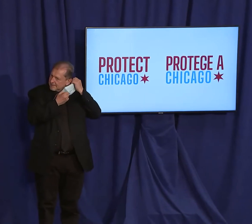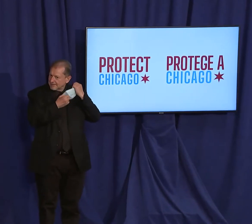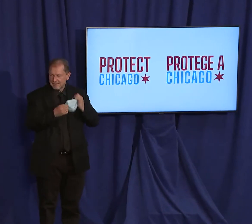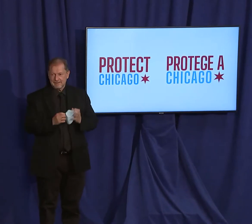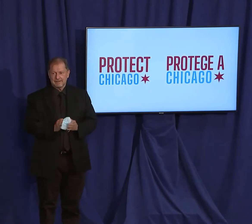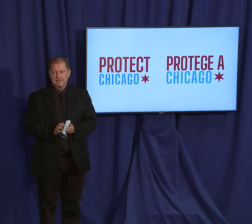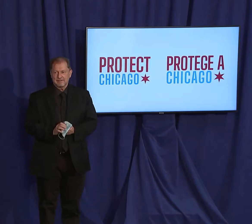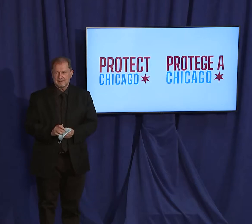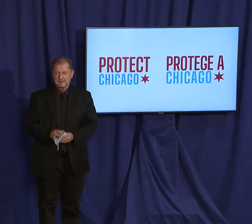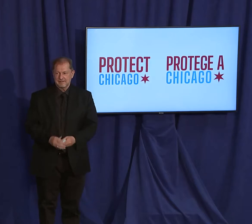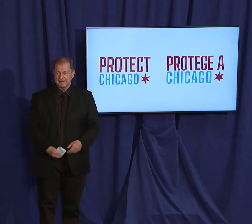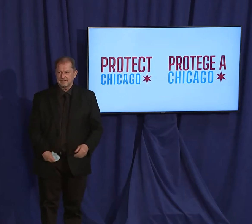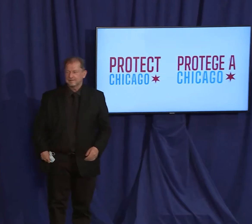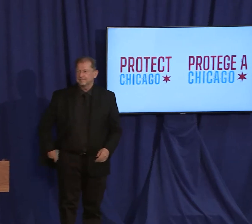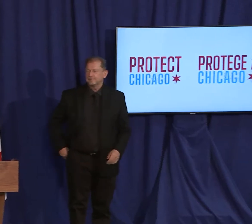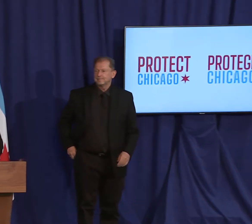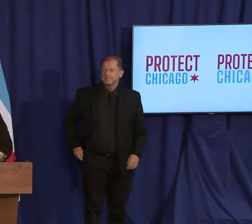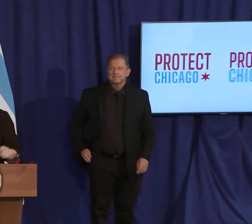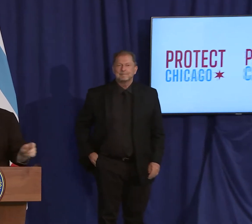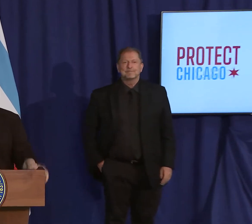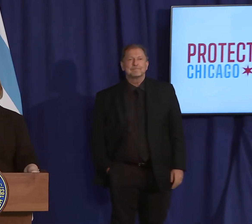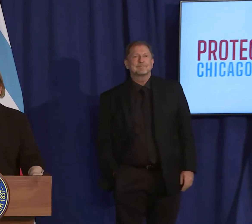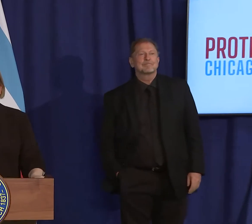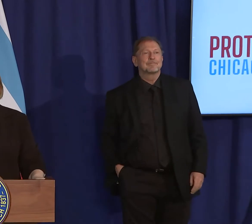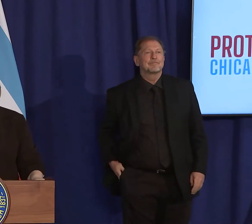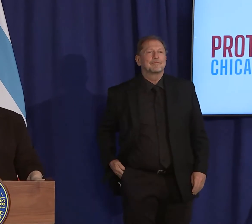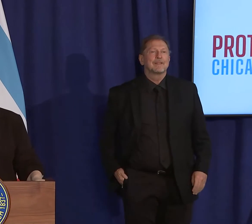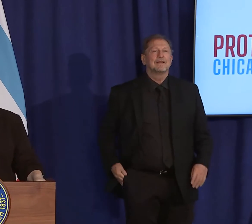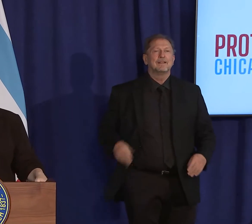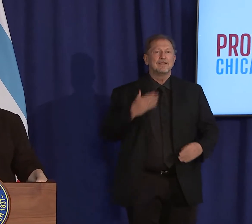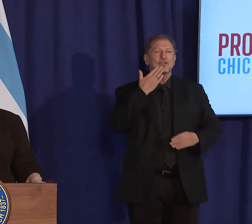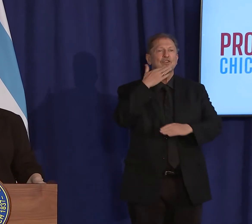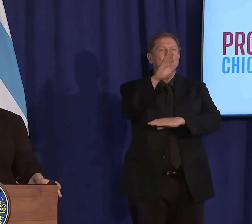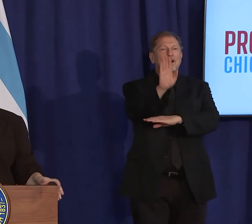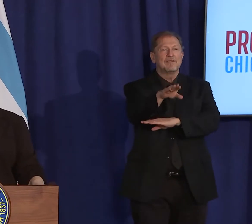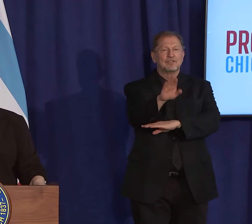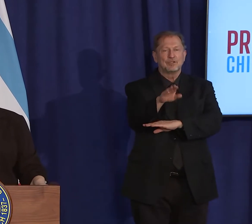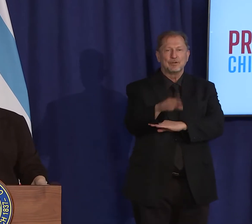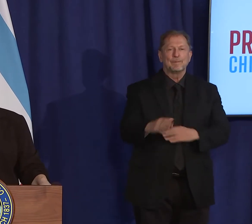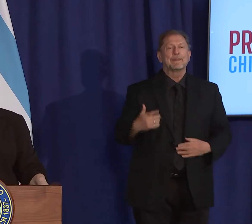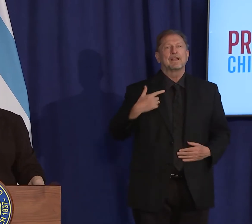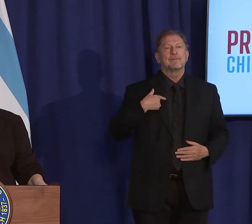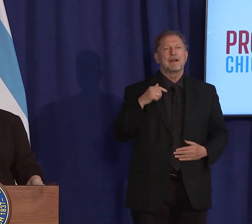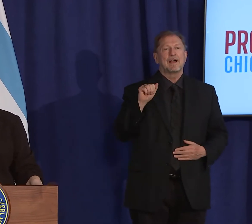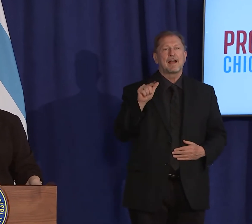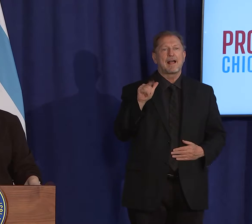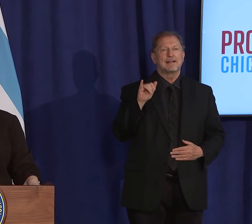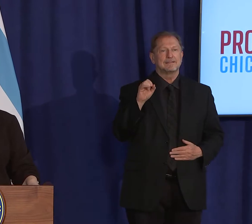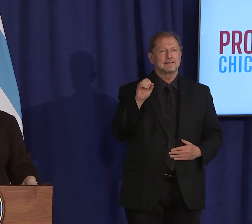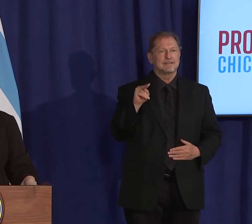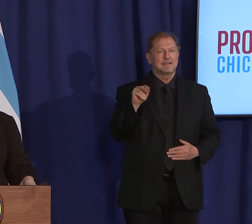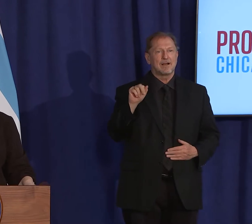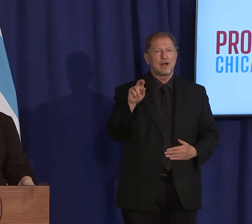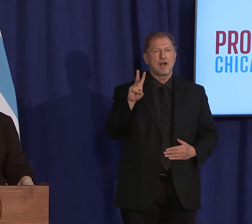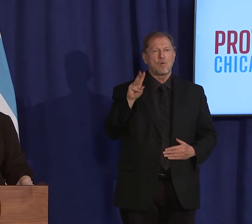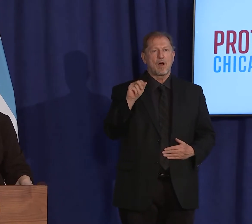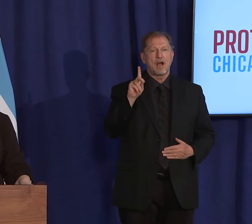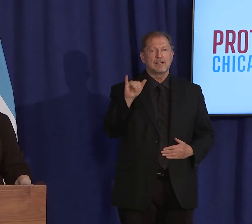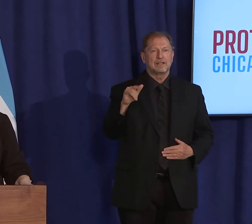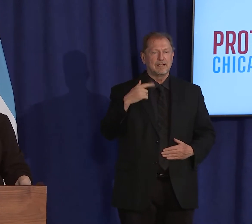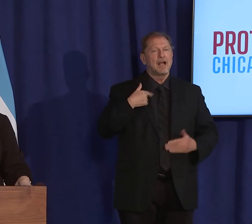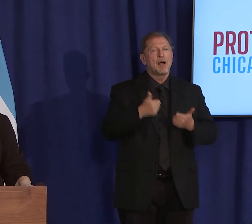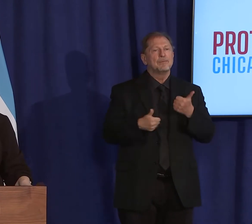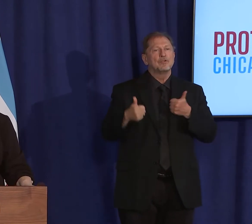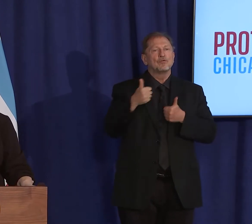Clicker. All right. Good. Good afternoon. I'm Allison Arwady, Commissioner at the Chicago Department of Public Health, and we are here to give